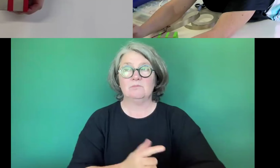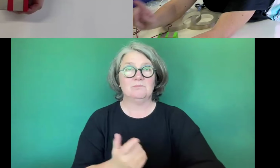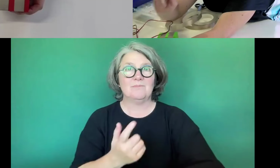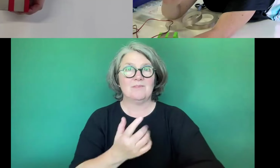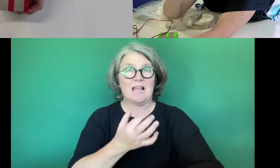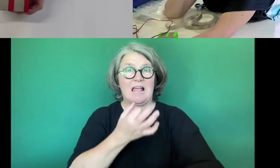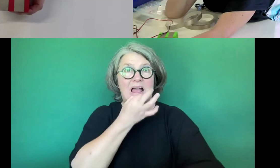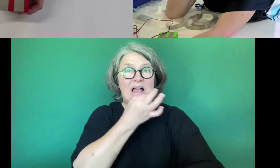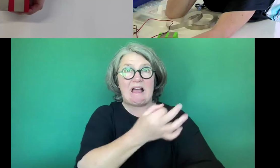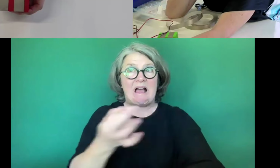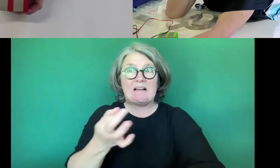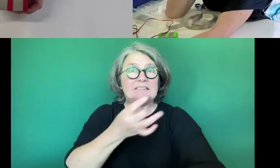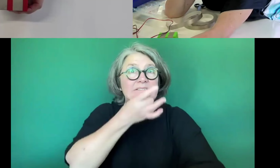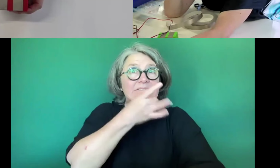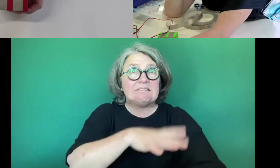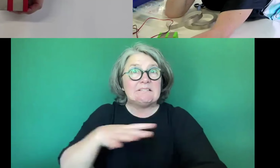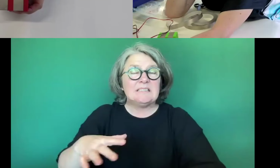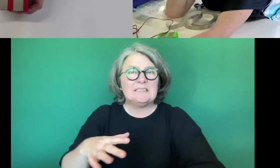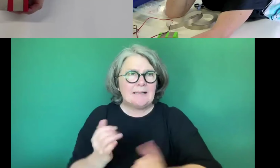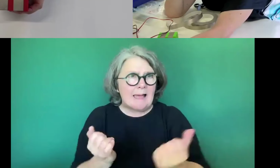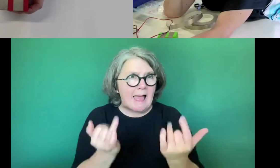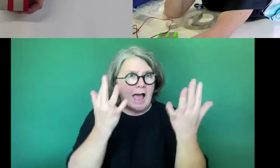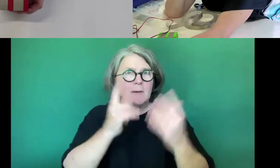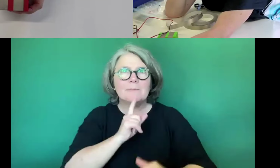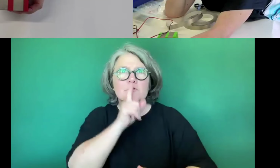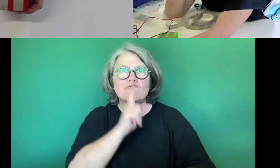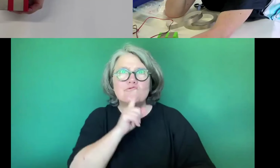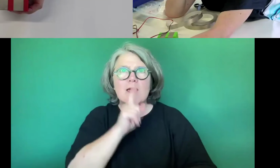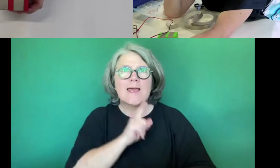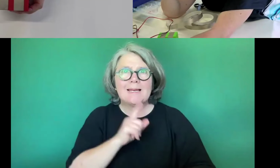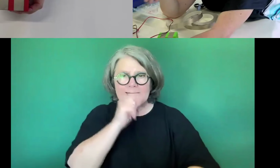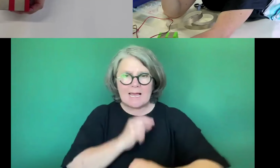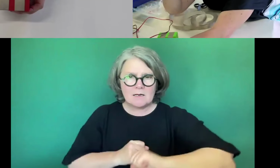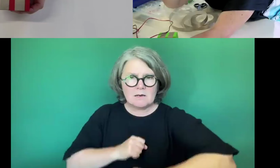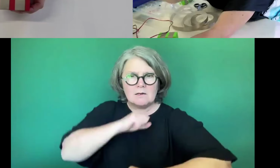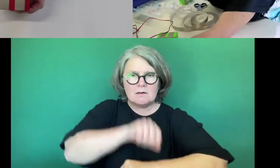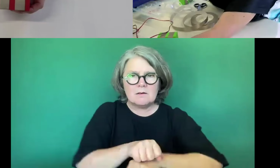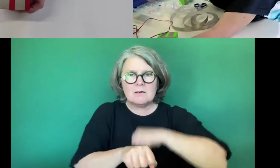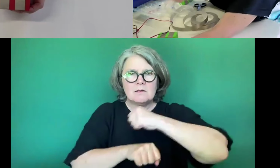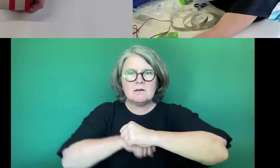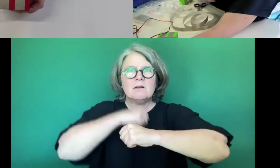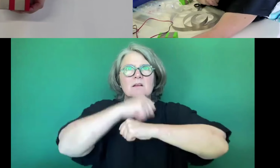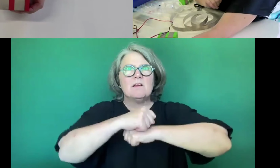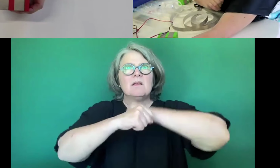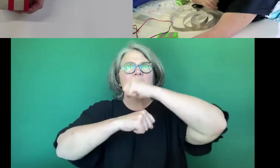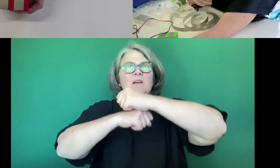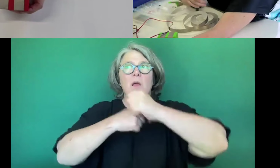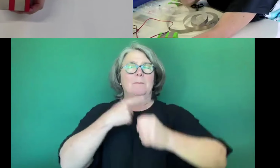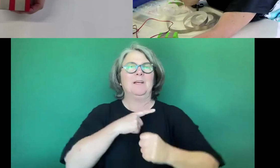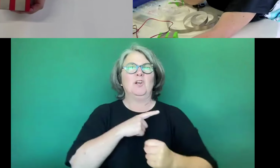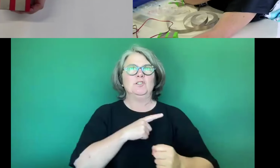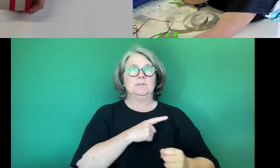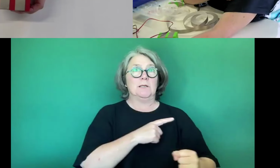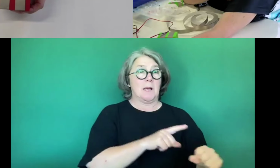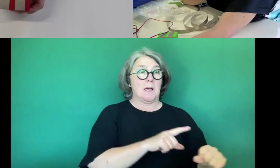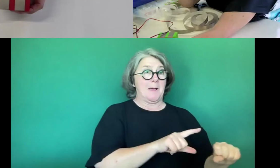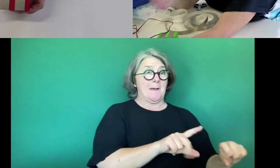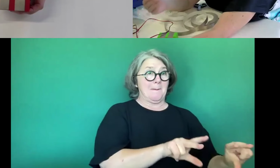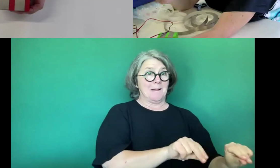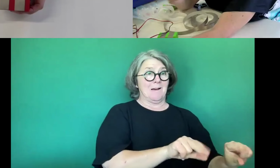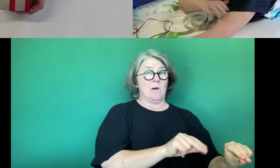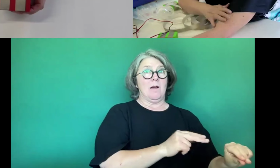red blocks can you stack and they still work? Because when you run out of power, when you put too many blocks on, they'll stop working. How many